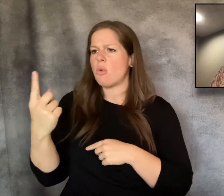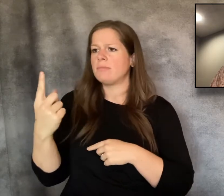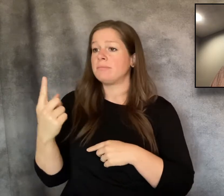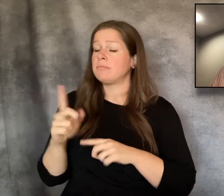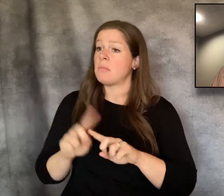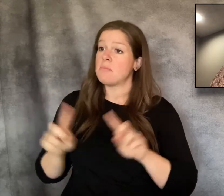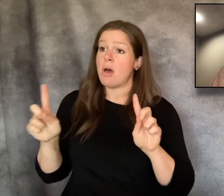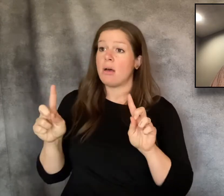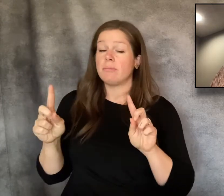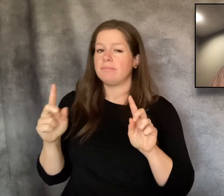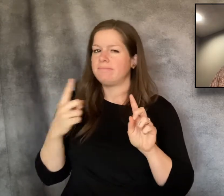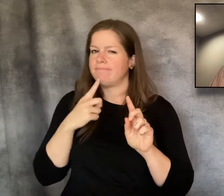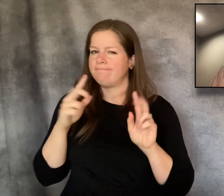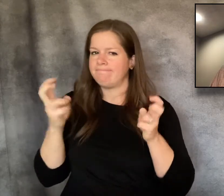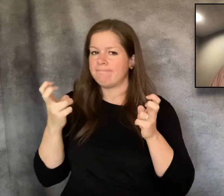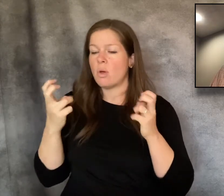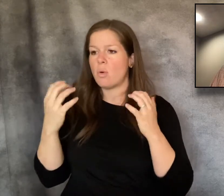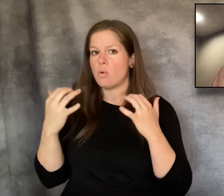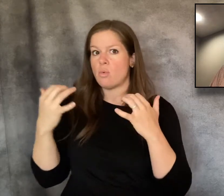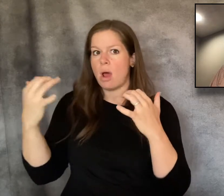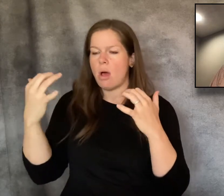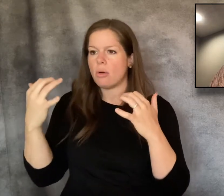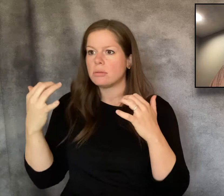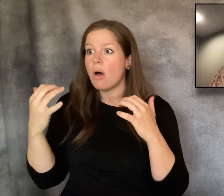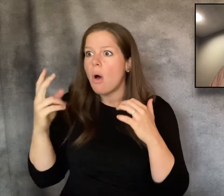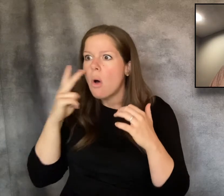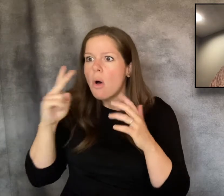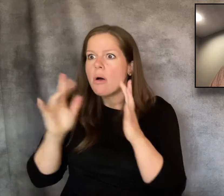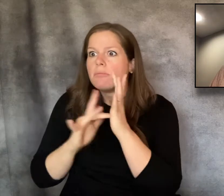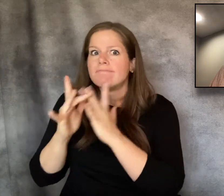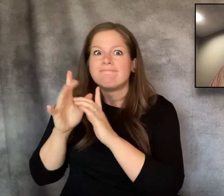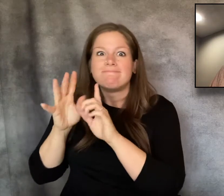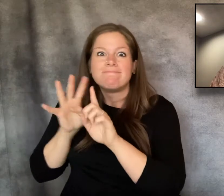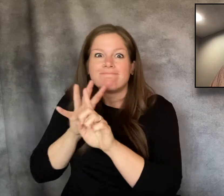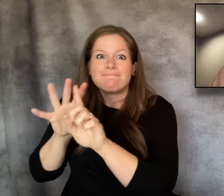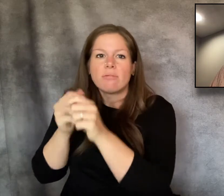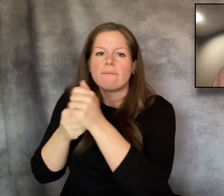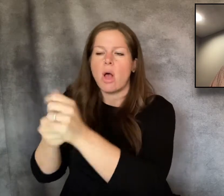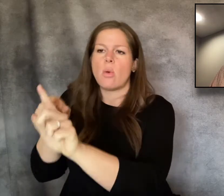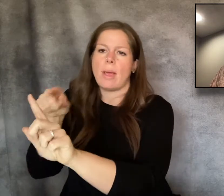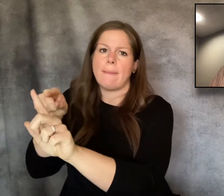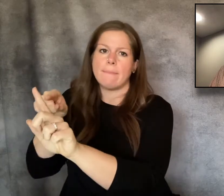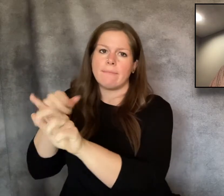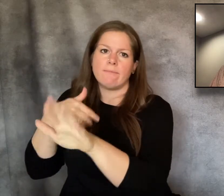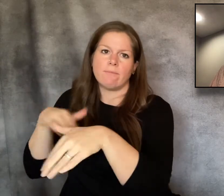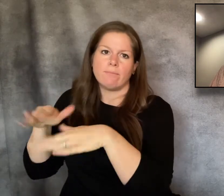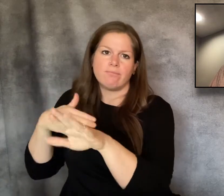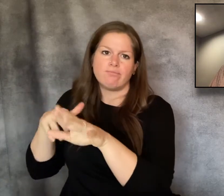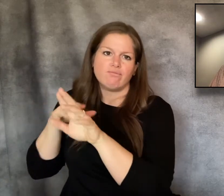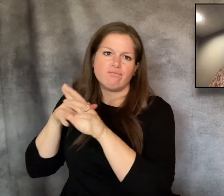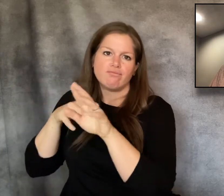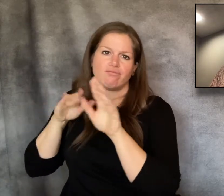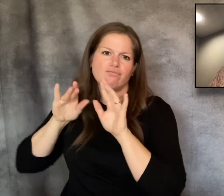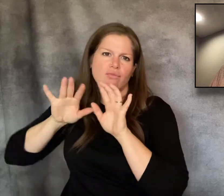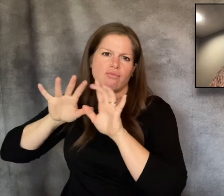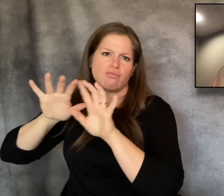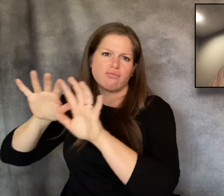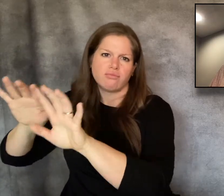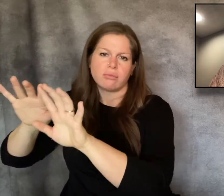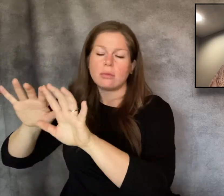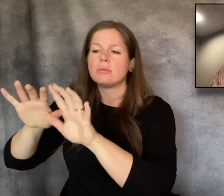heard it, they followed him on foot from the towns. And when he went ashore, he saw a great crowd, and he had compassion on them and healed their